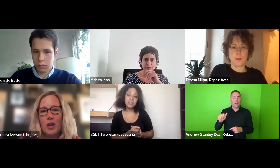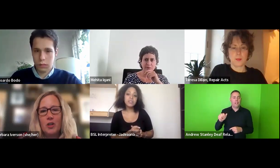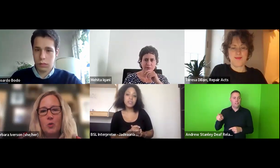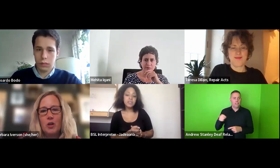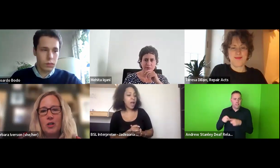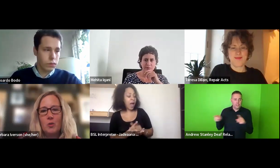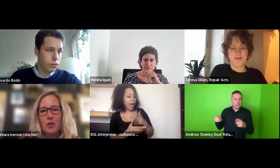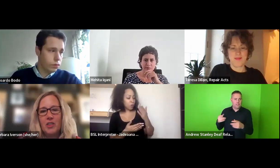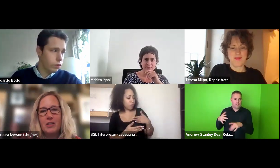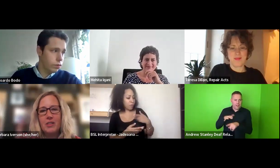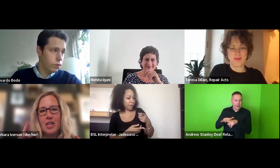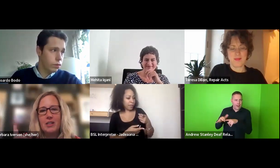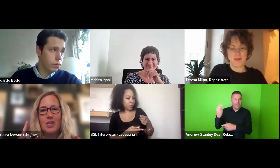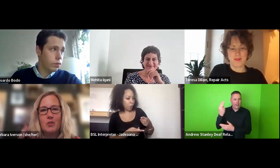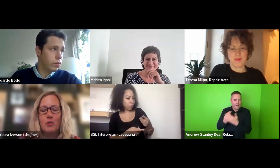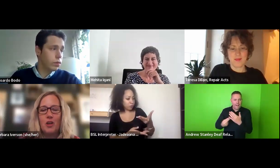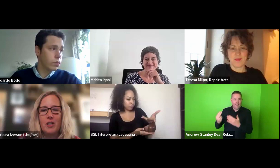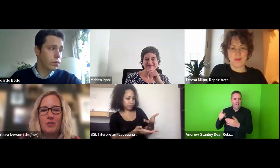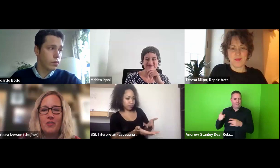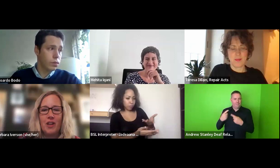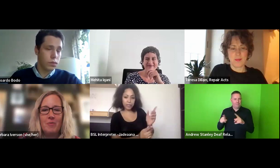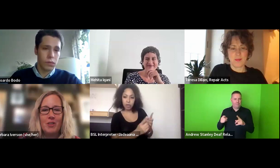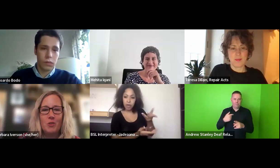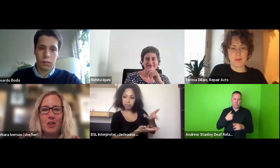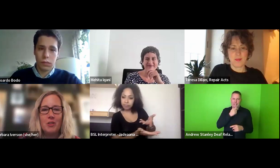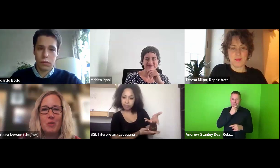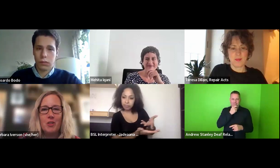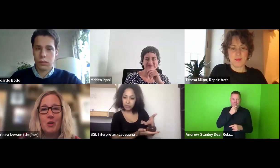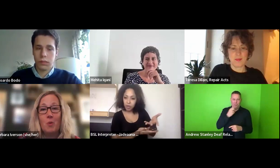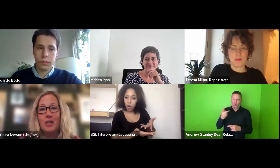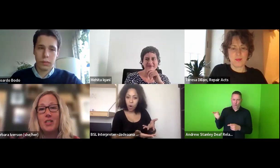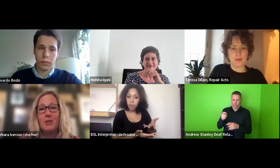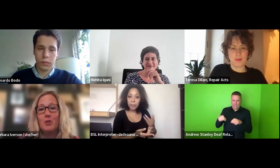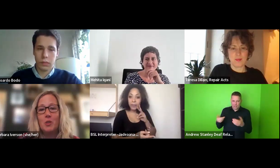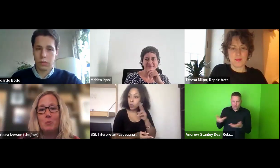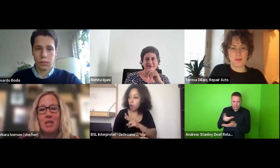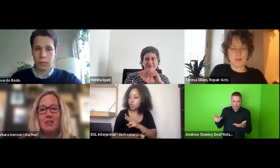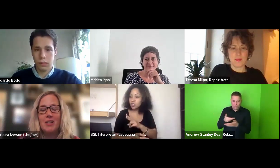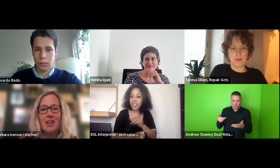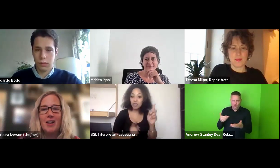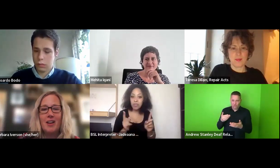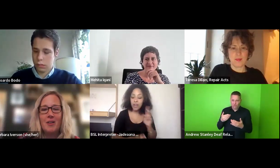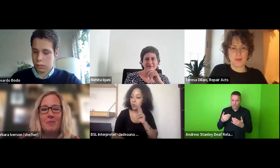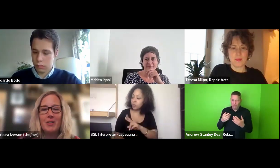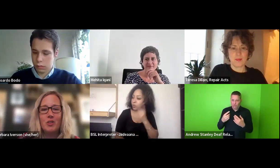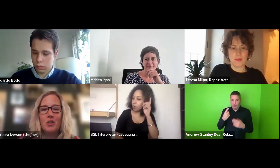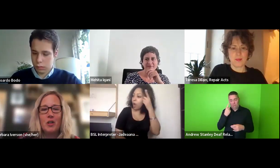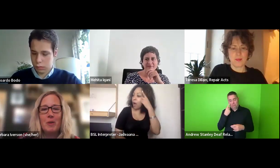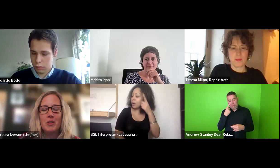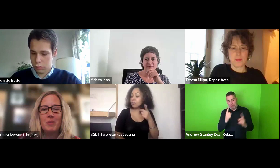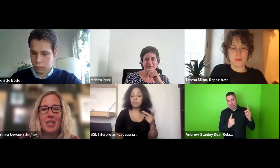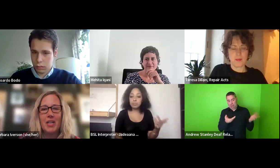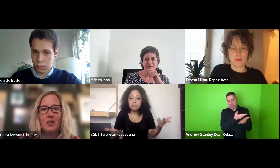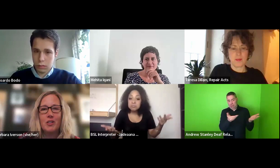with each other, or things that each of you thought of as you saw some of this. So I want to give you the space to